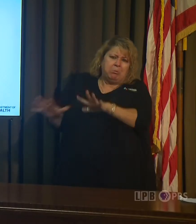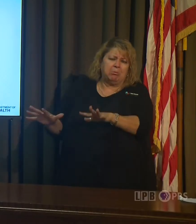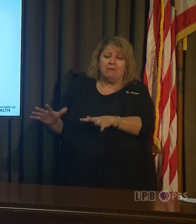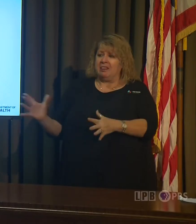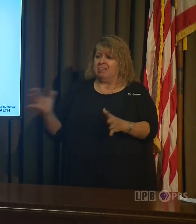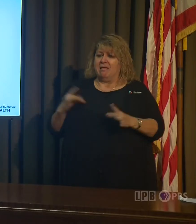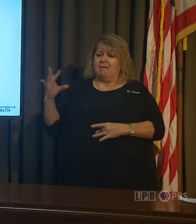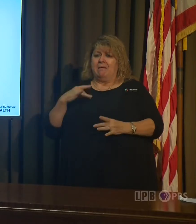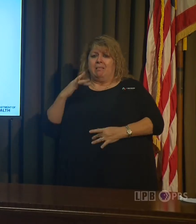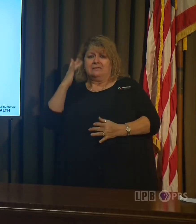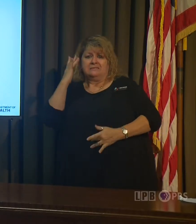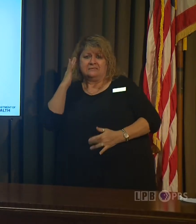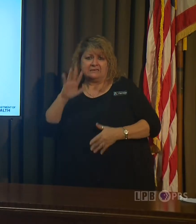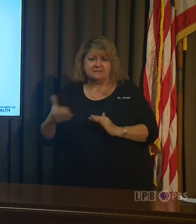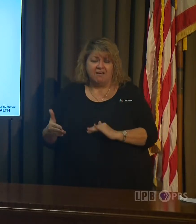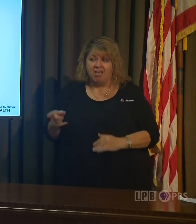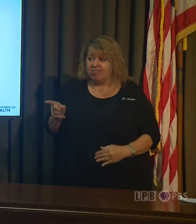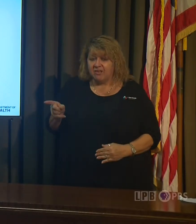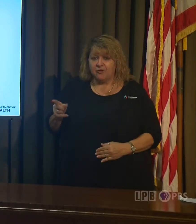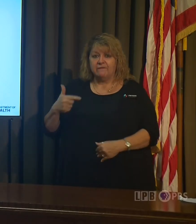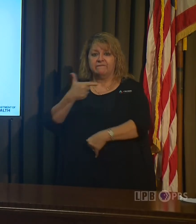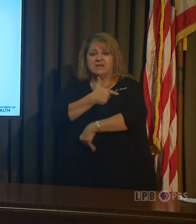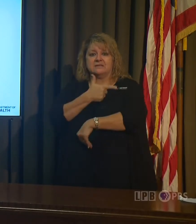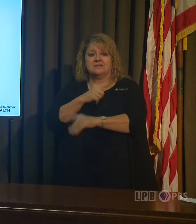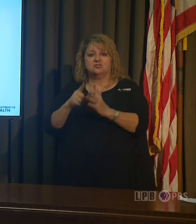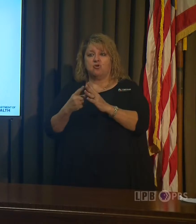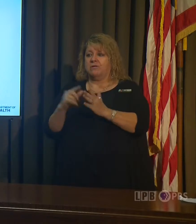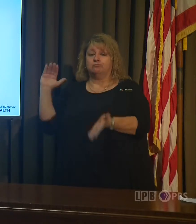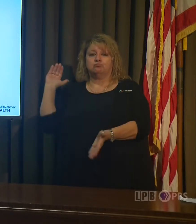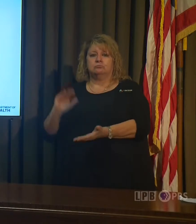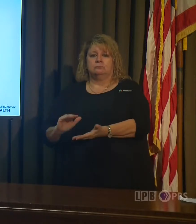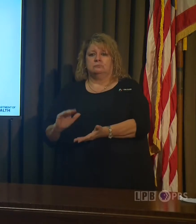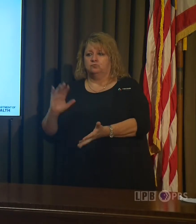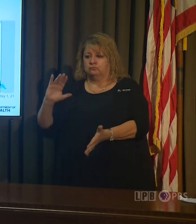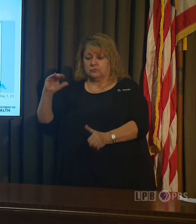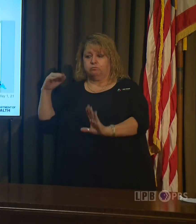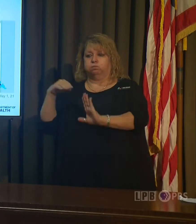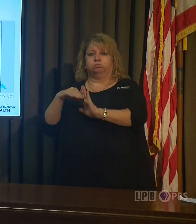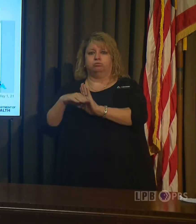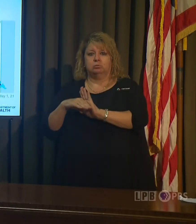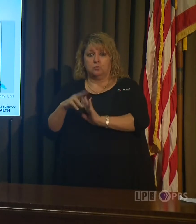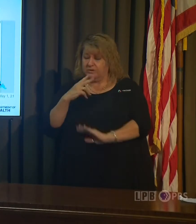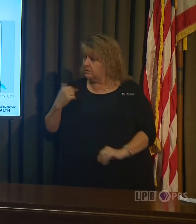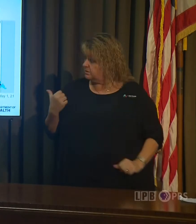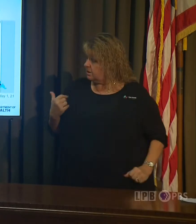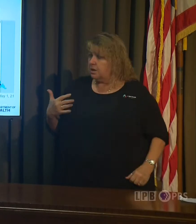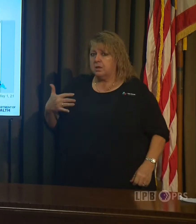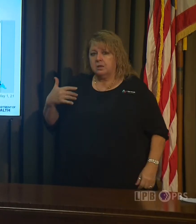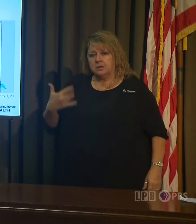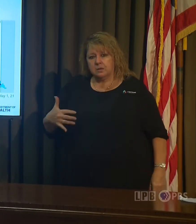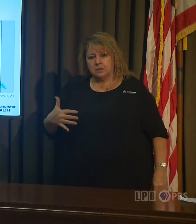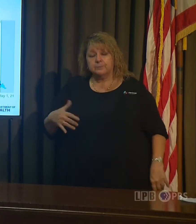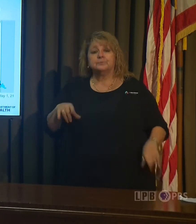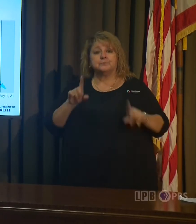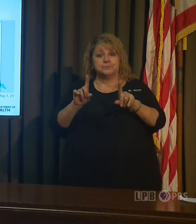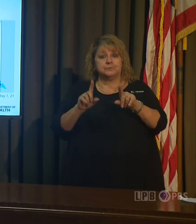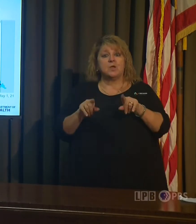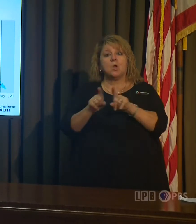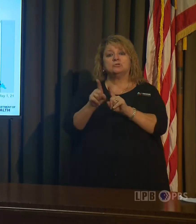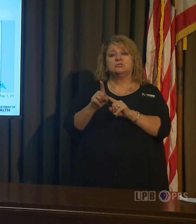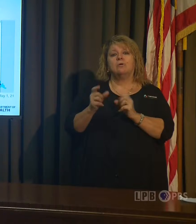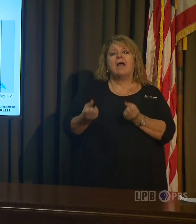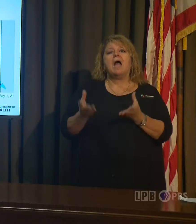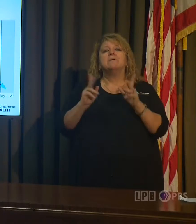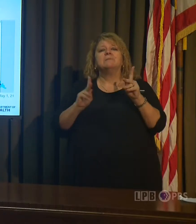as a result of the vaccine campaign. Next slide, please. We're also encouraged by the number of